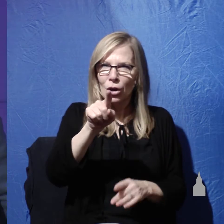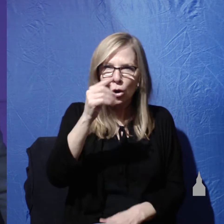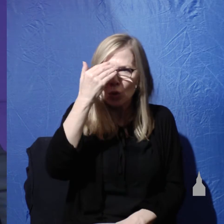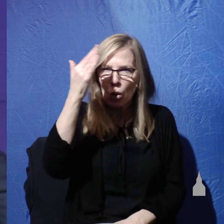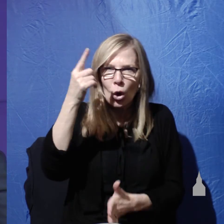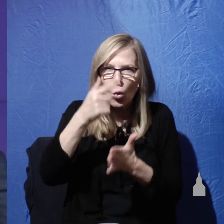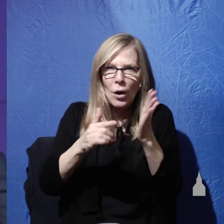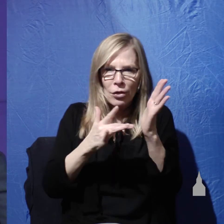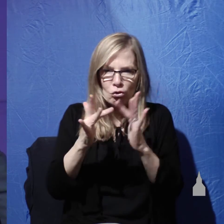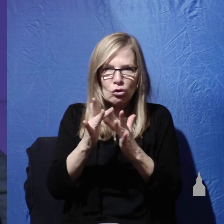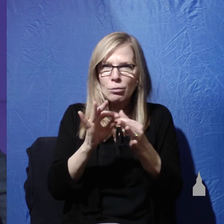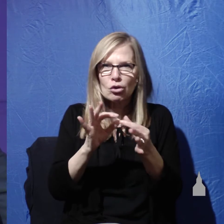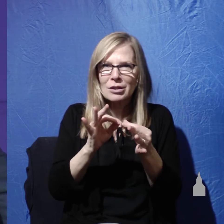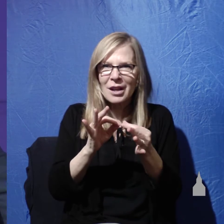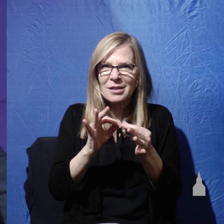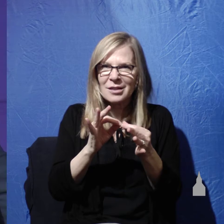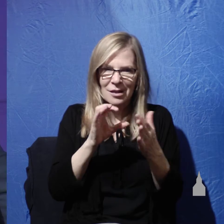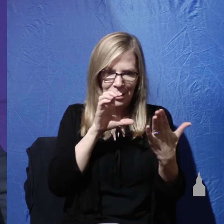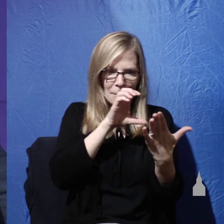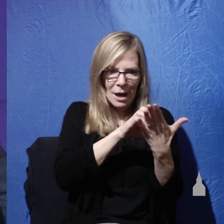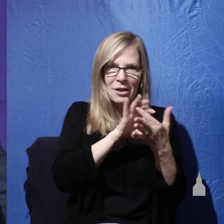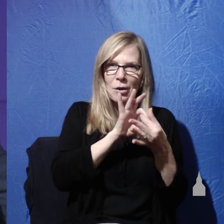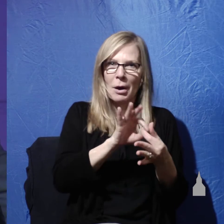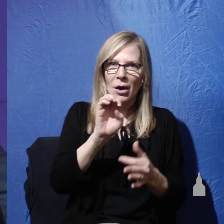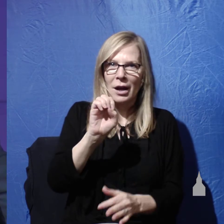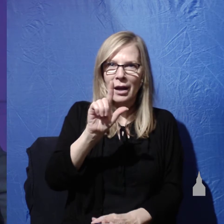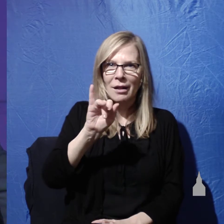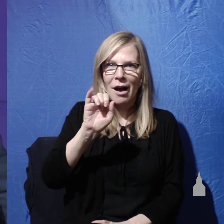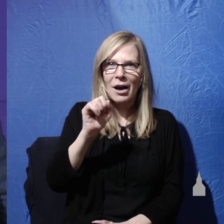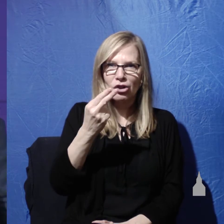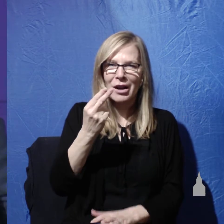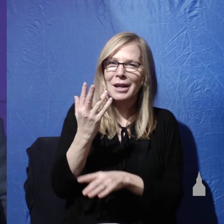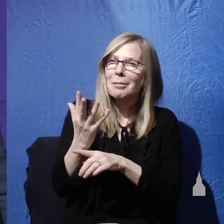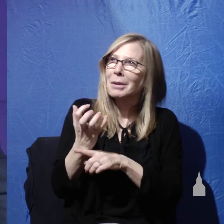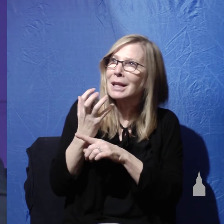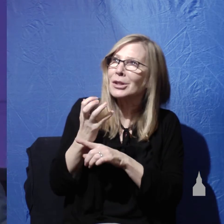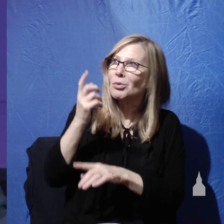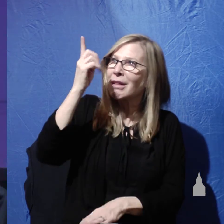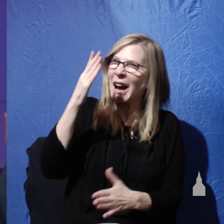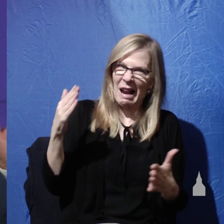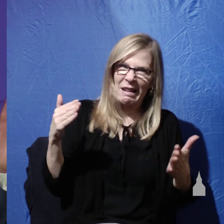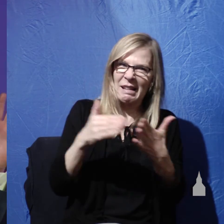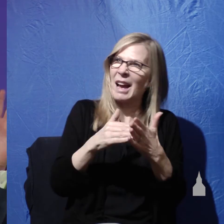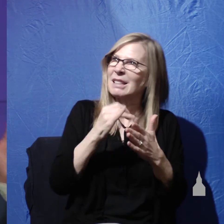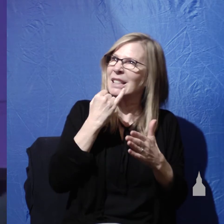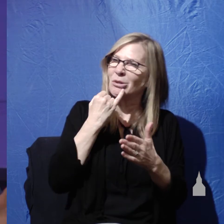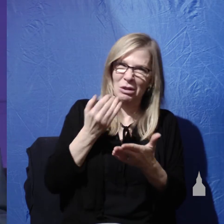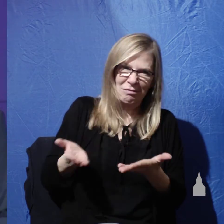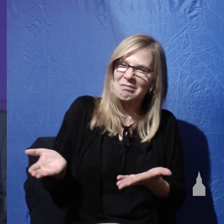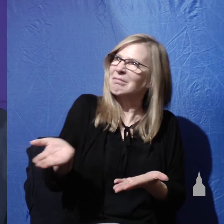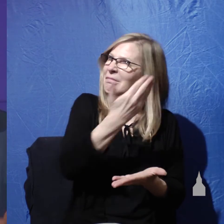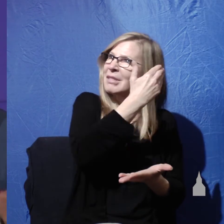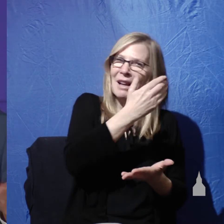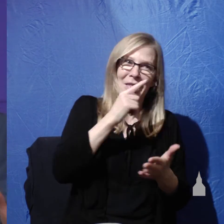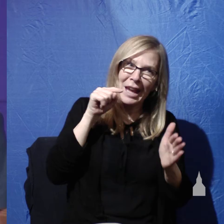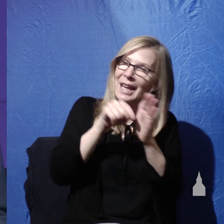know what the scripture says in the passage about Elijah, how he pleads with God against Israel? Lord, they've killed your prophets, they've torn down